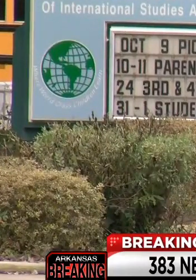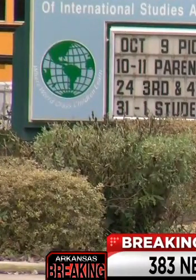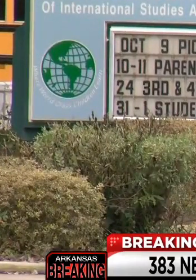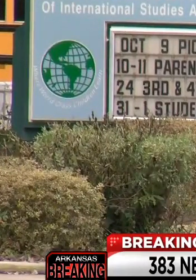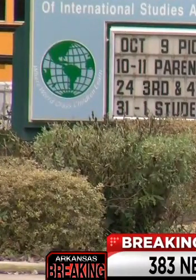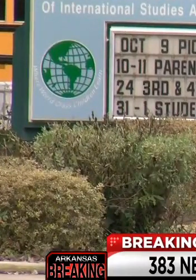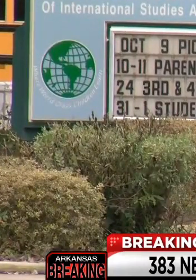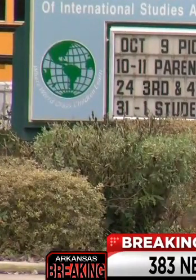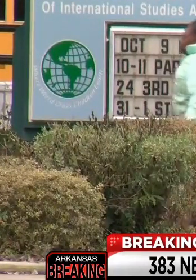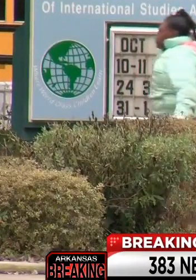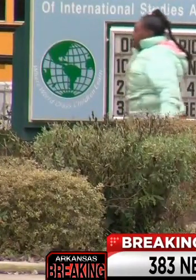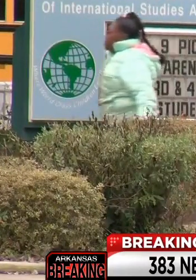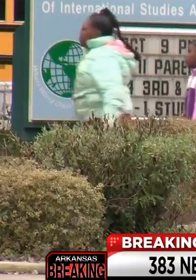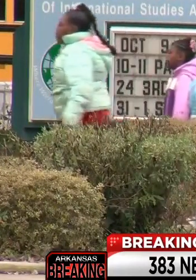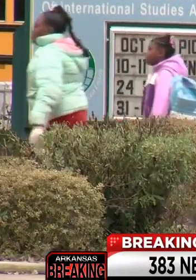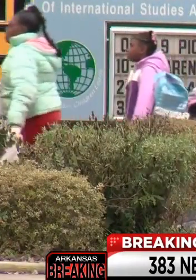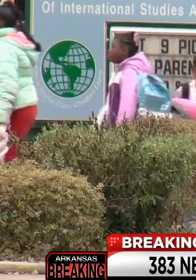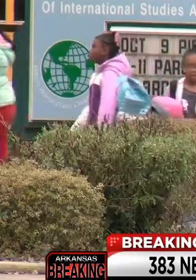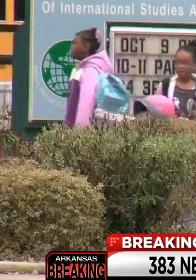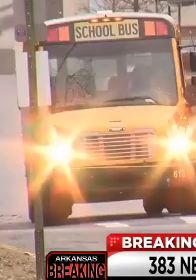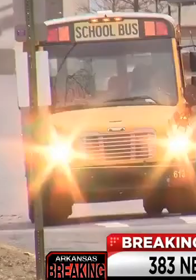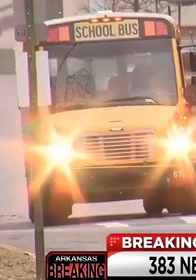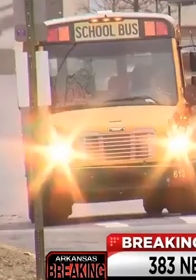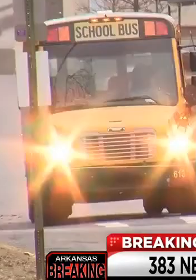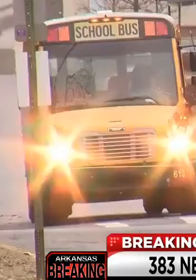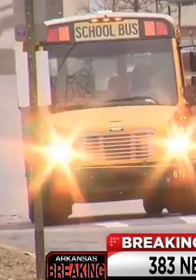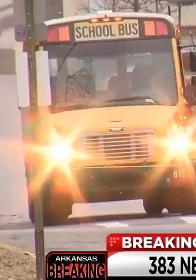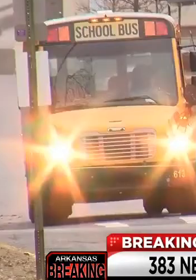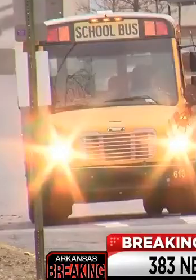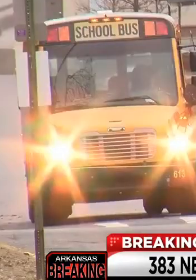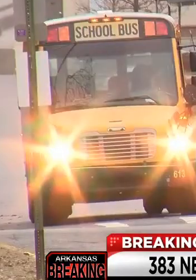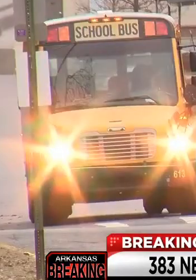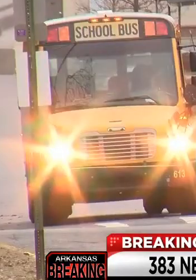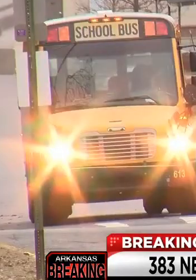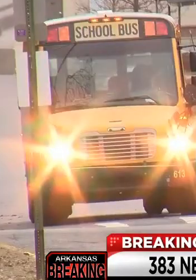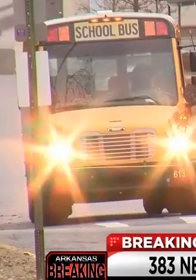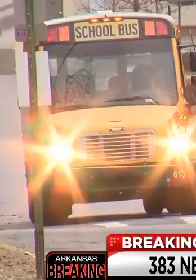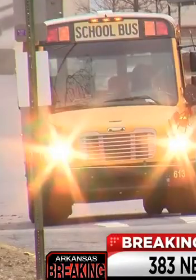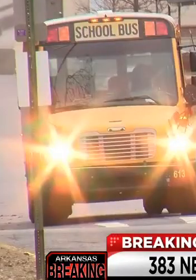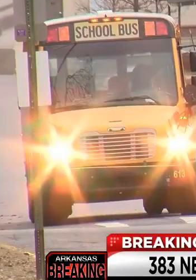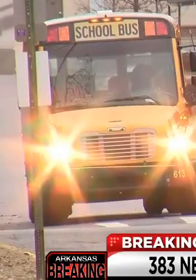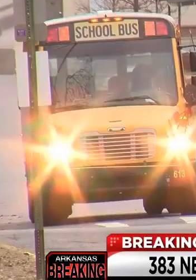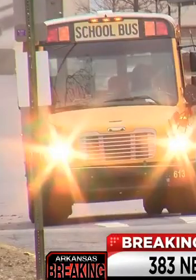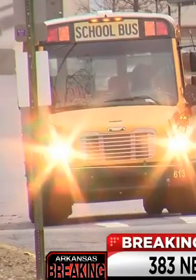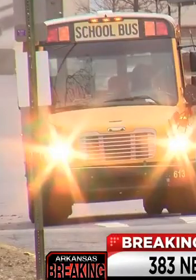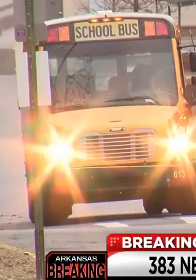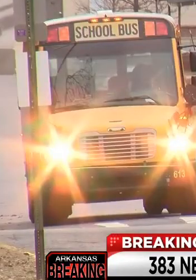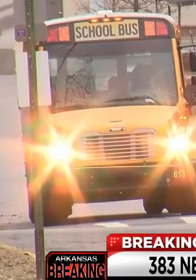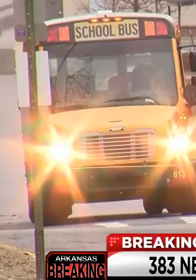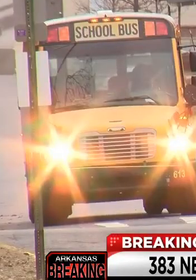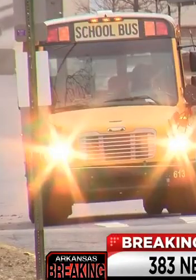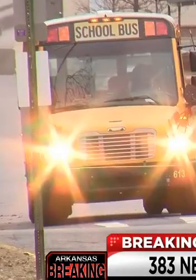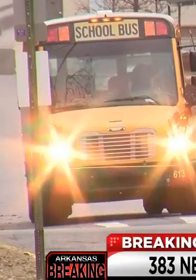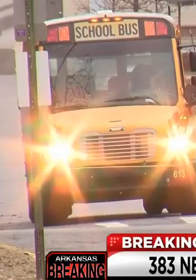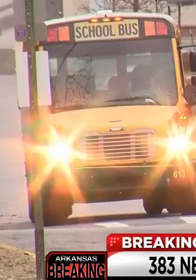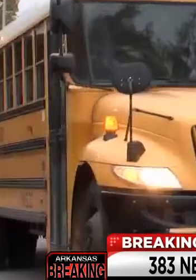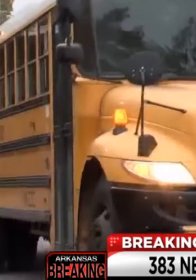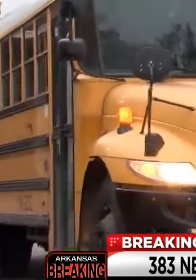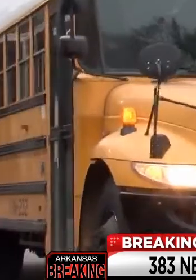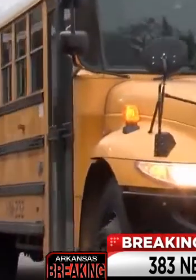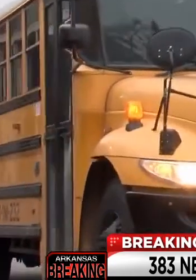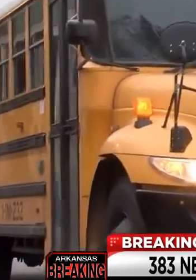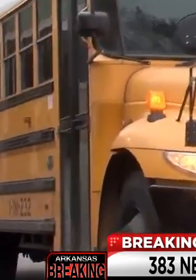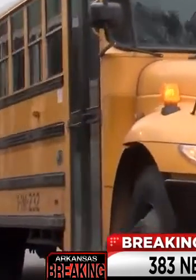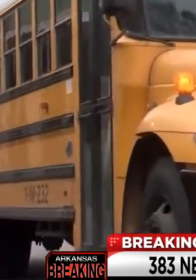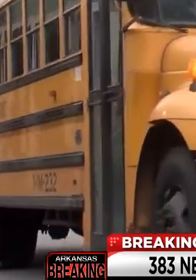lot of stuff and ultimately relay that important, vital information to parents. So that is something that Secretary of